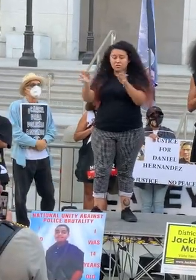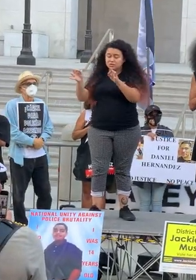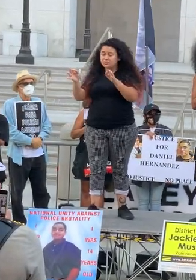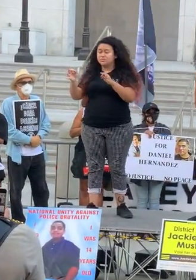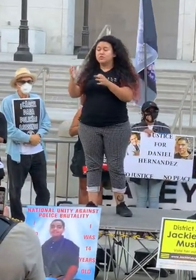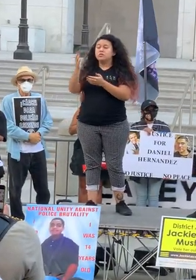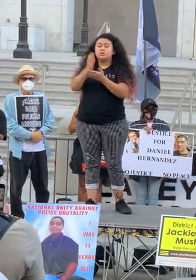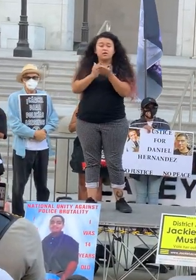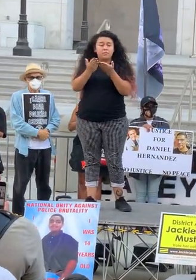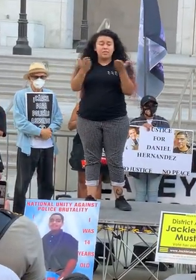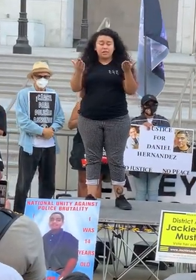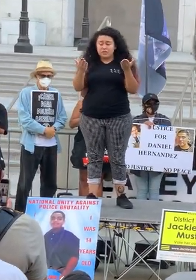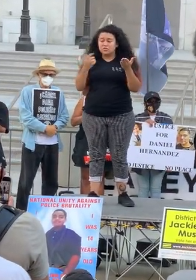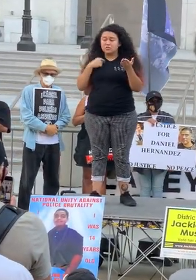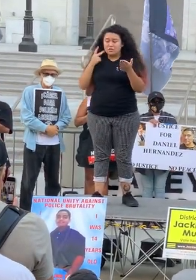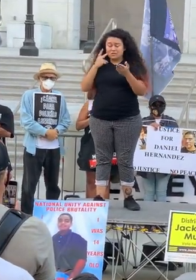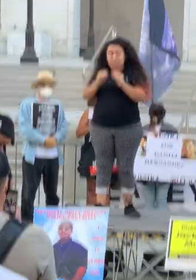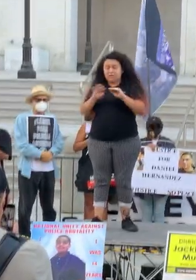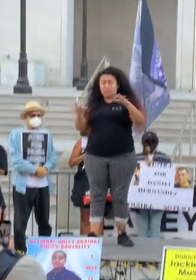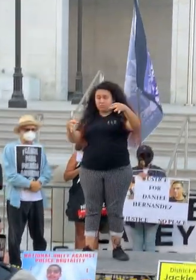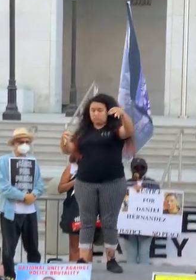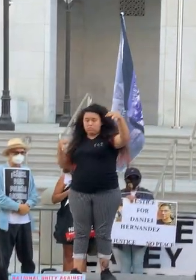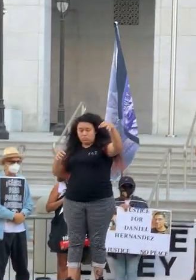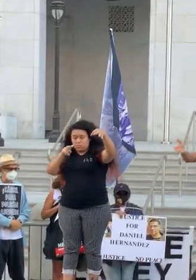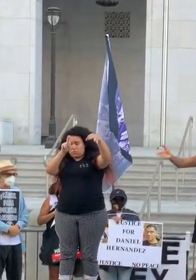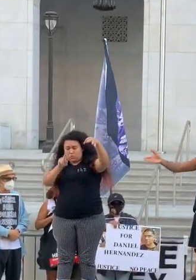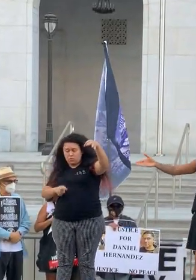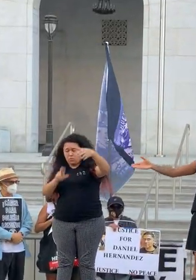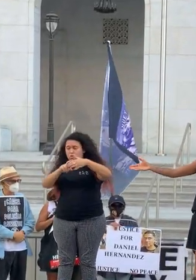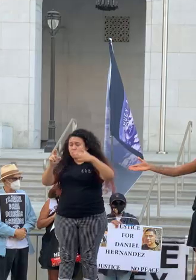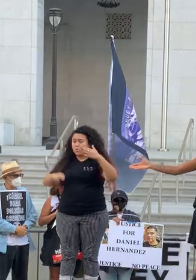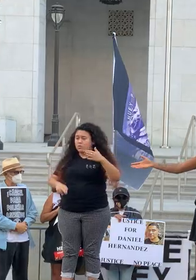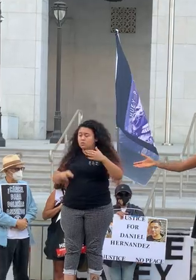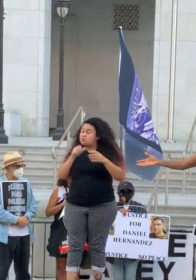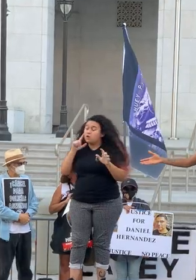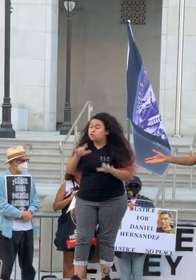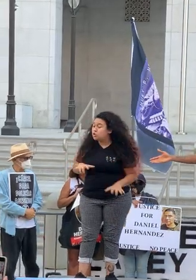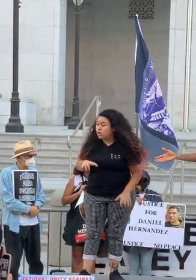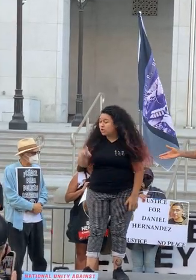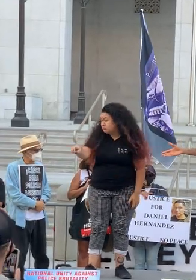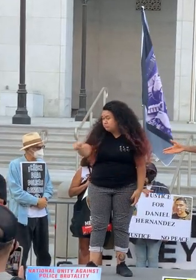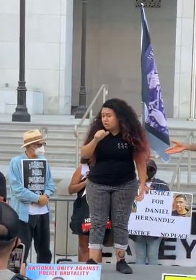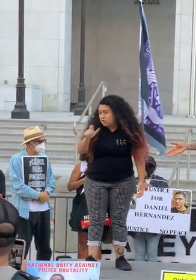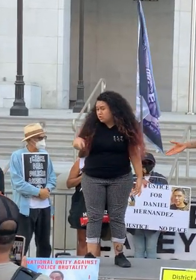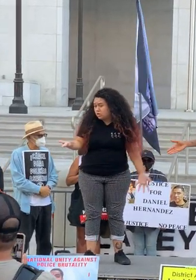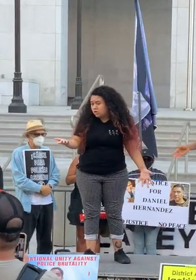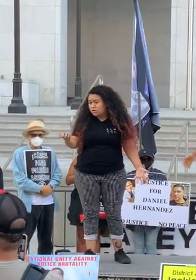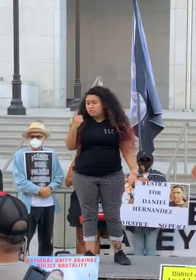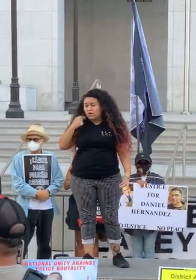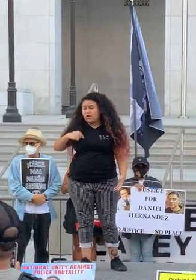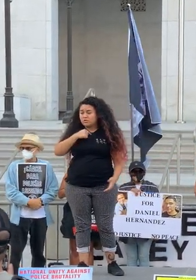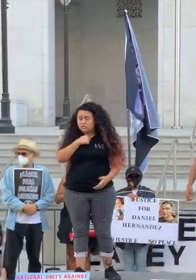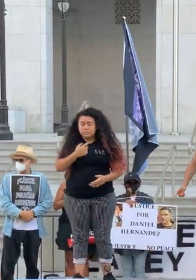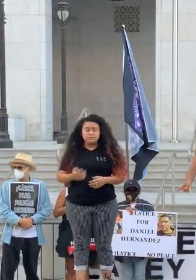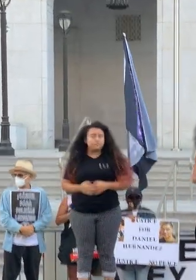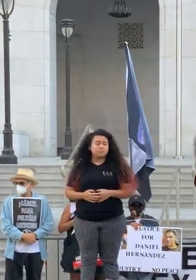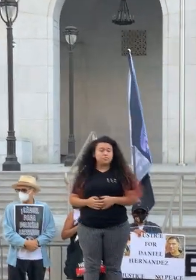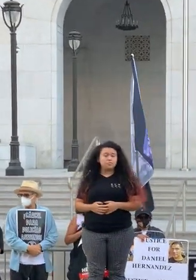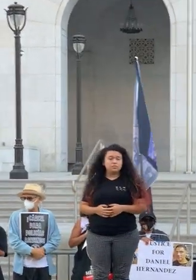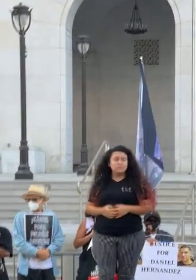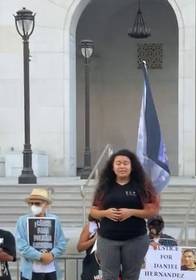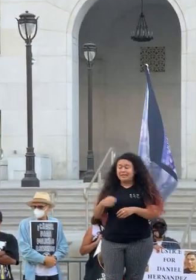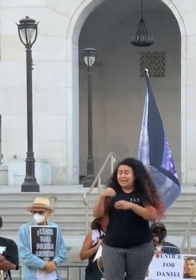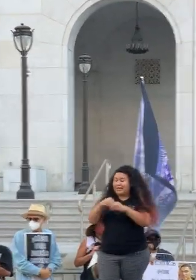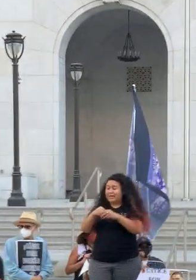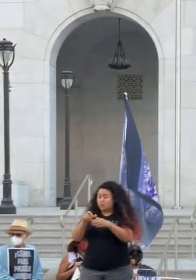some things that were relatively startling came up, but wouldn't necessarily be shocking to us. In